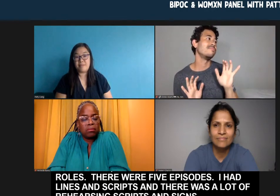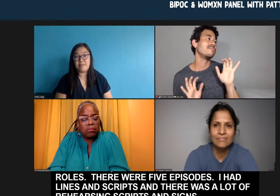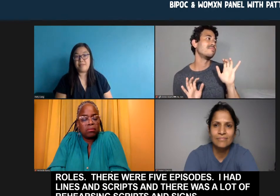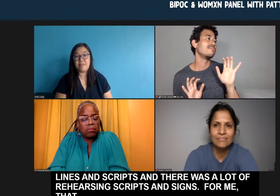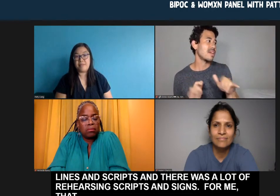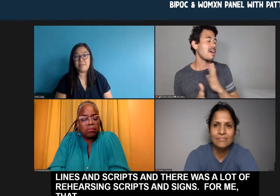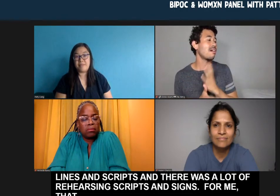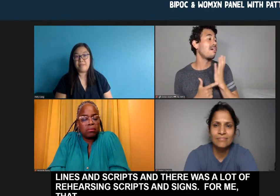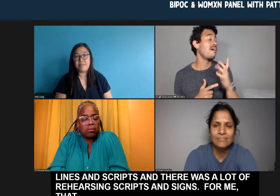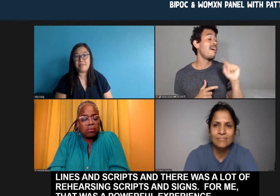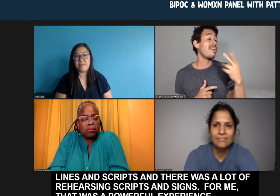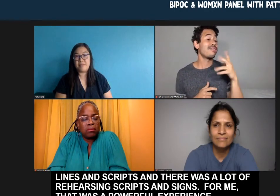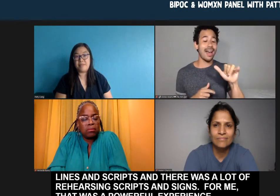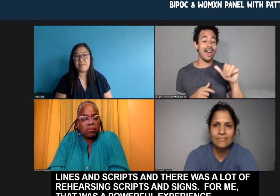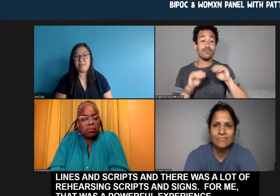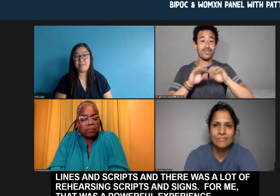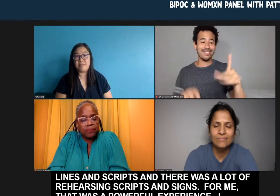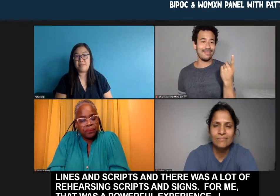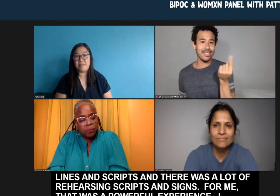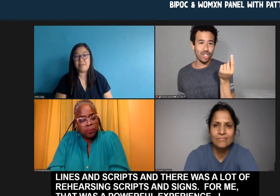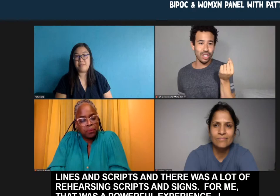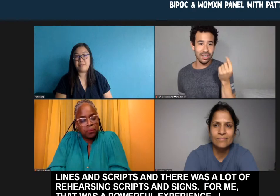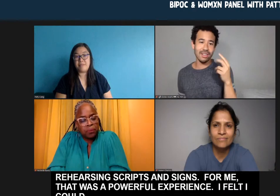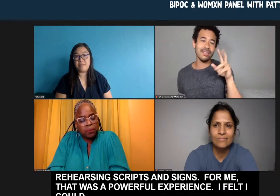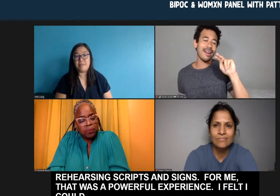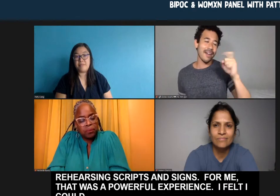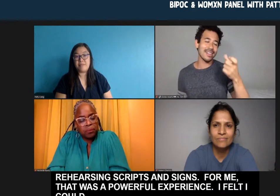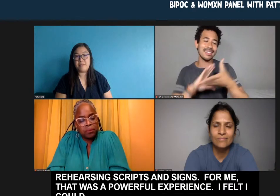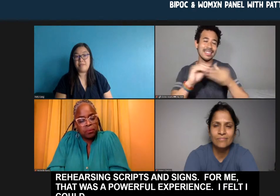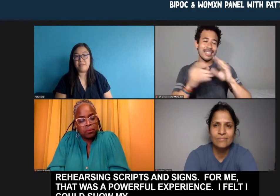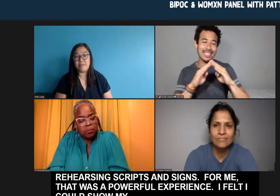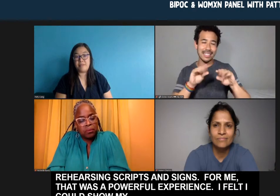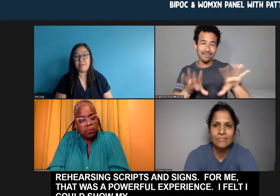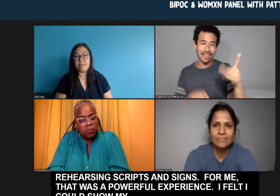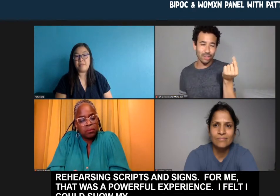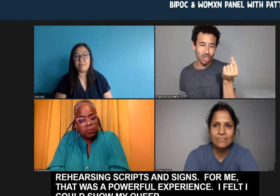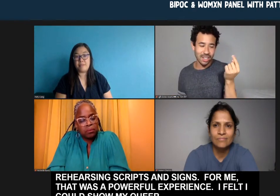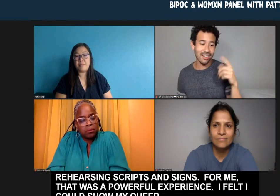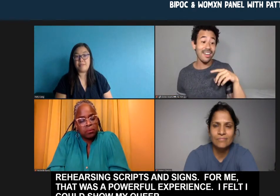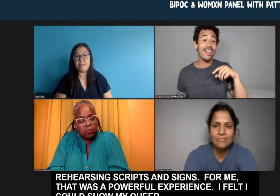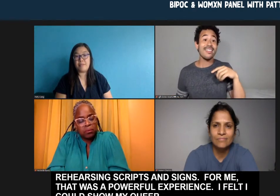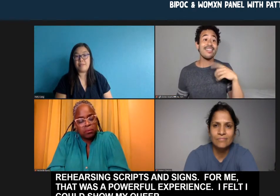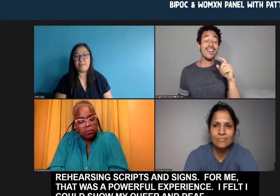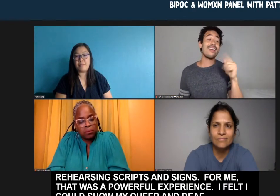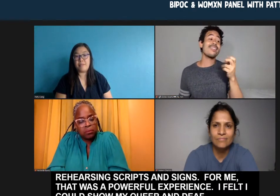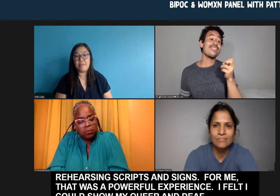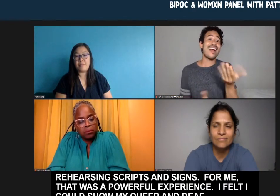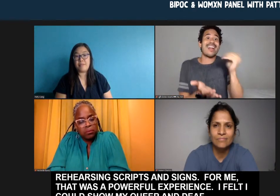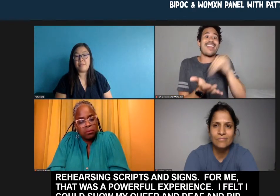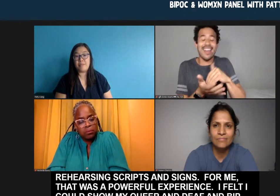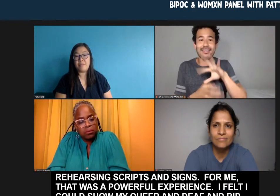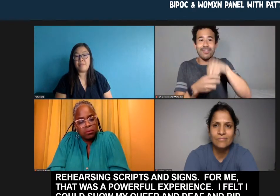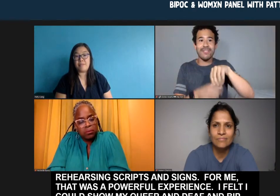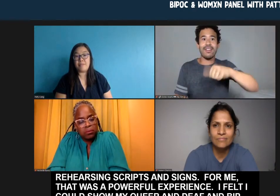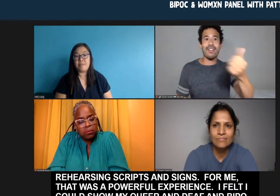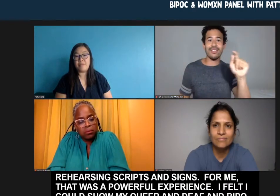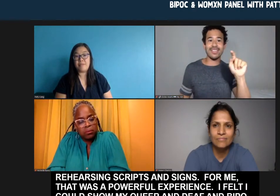queer and deaf and BIPOC identities. And again, for that series that Netflix had, we had it